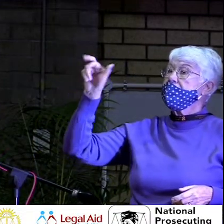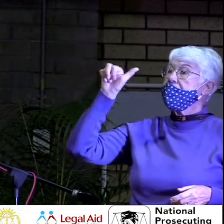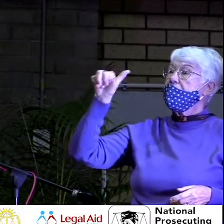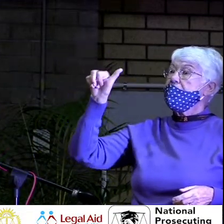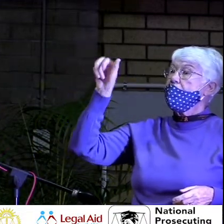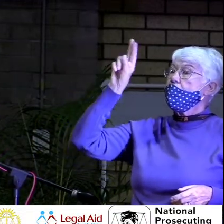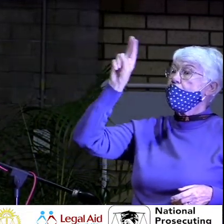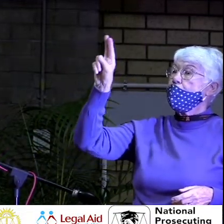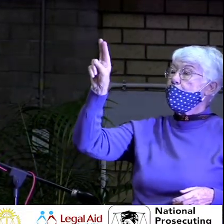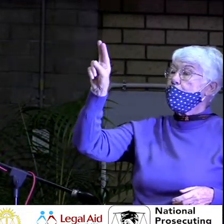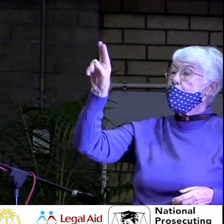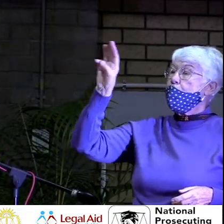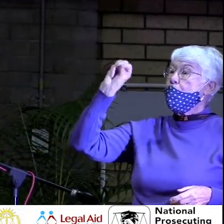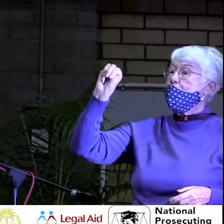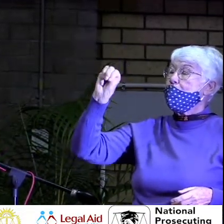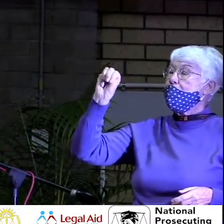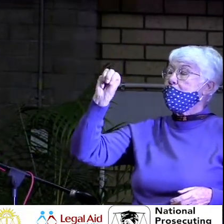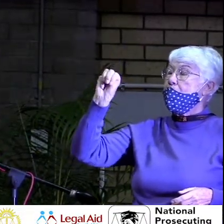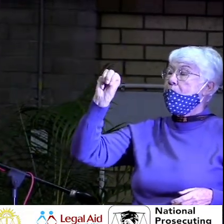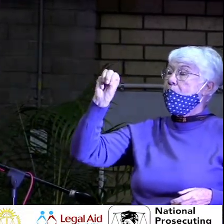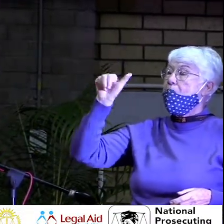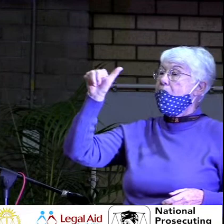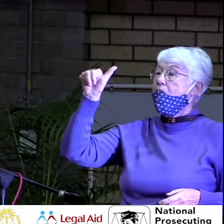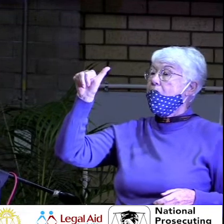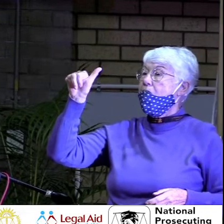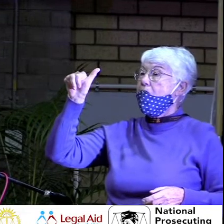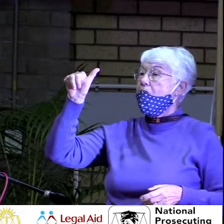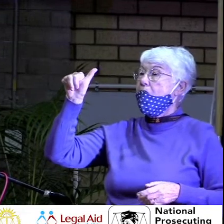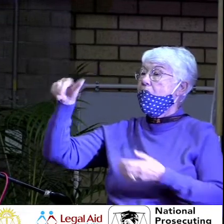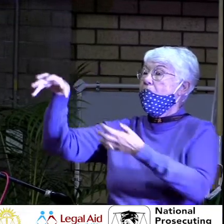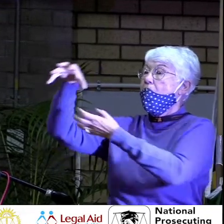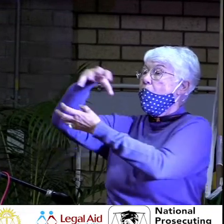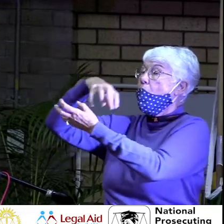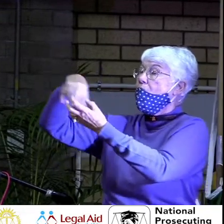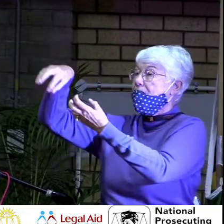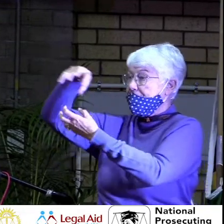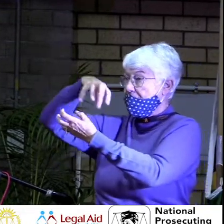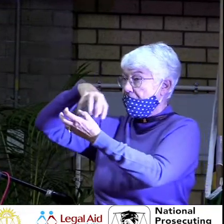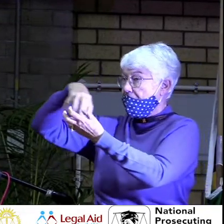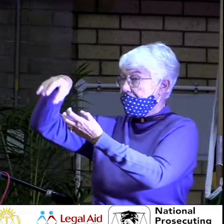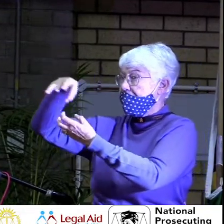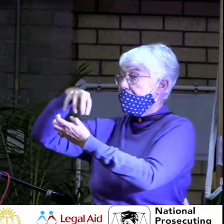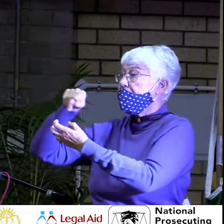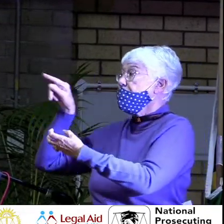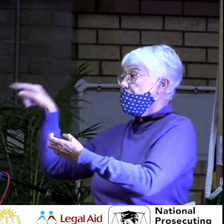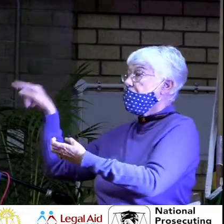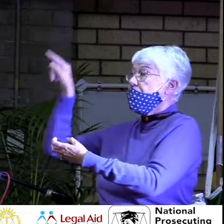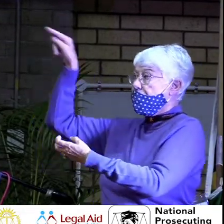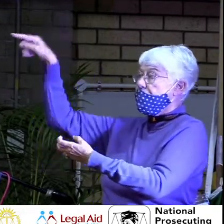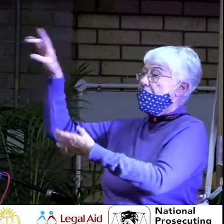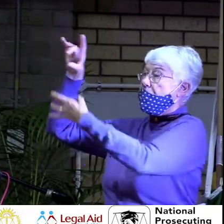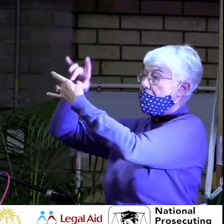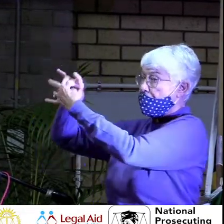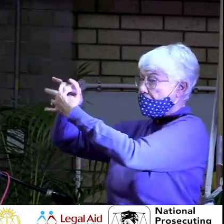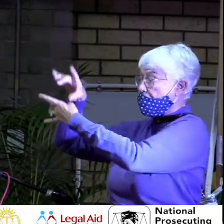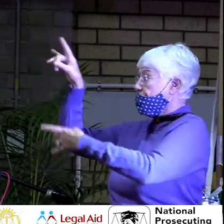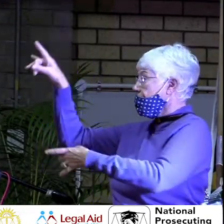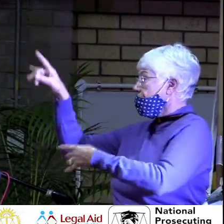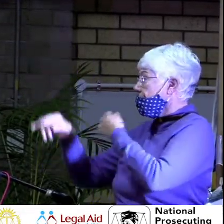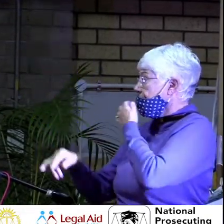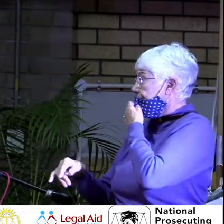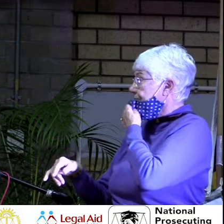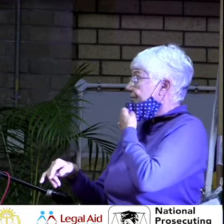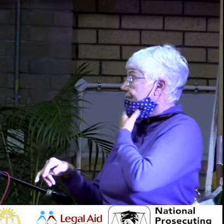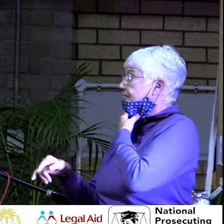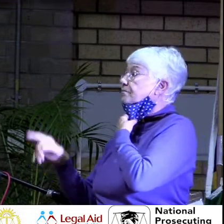the Deputy Minister of Justice and Constitutional Development, Honourable Minister John Jeffery, the Honourable Deputy Minister